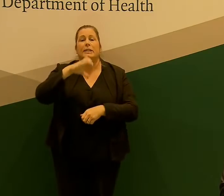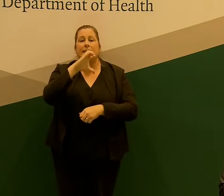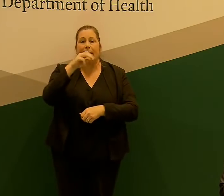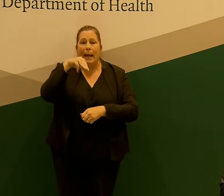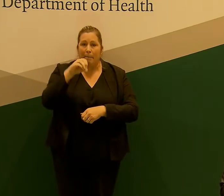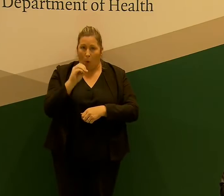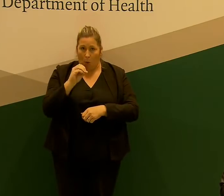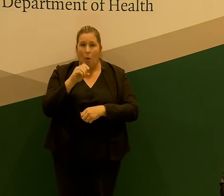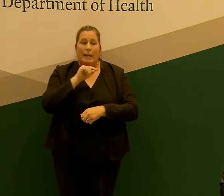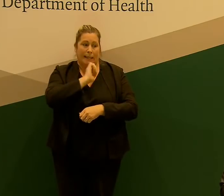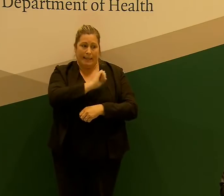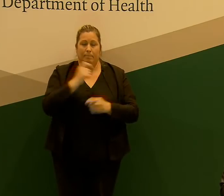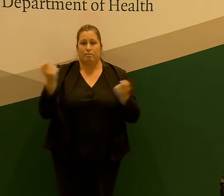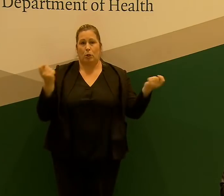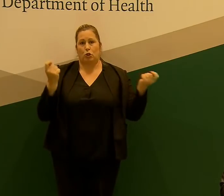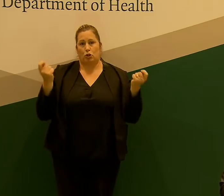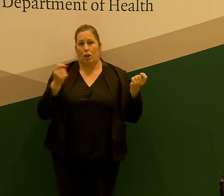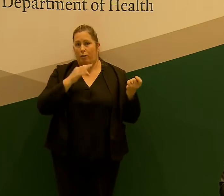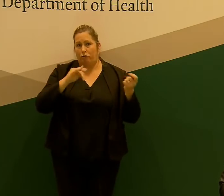press conferences from now on.